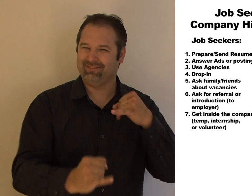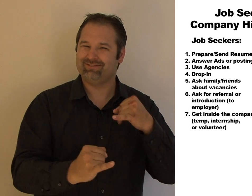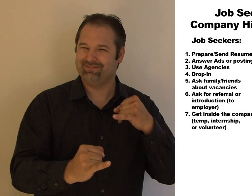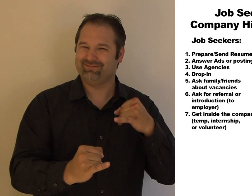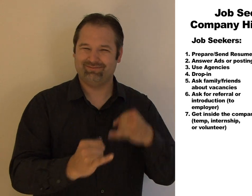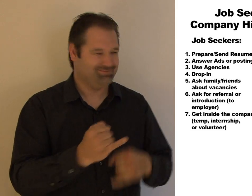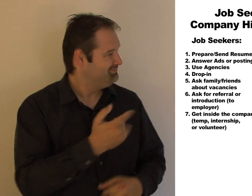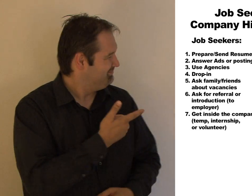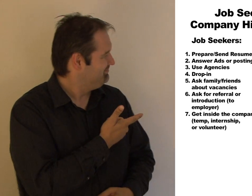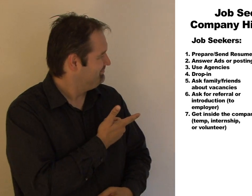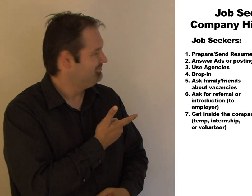when hiring people.